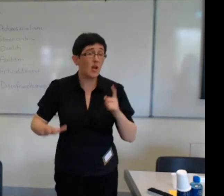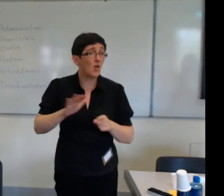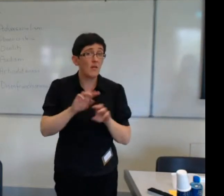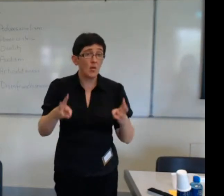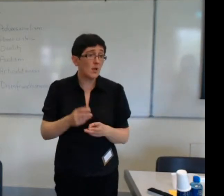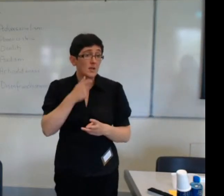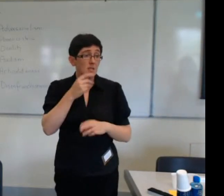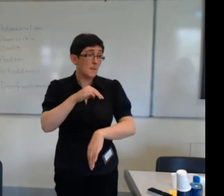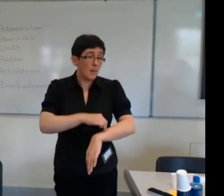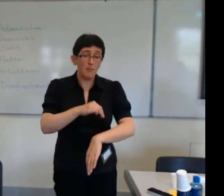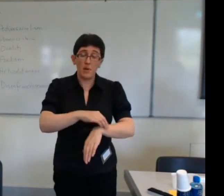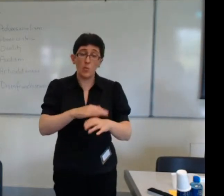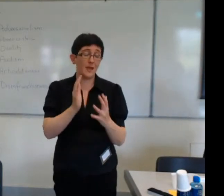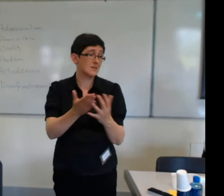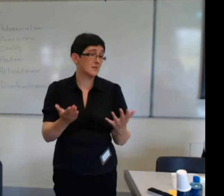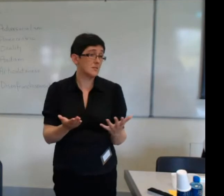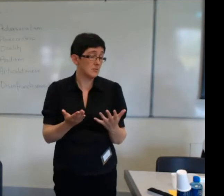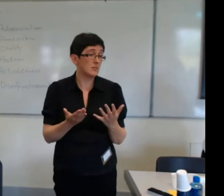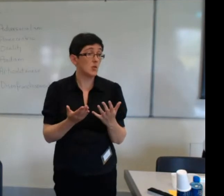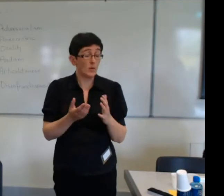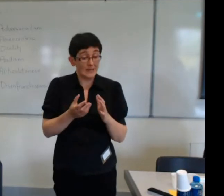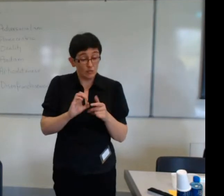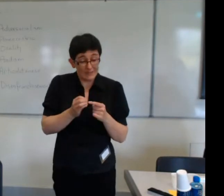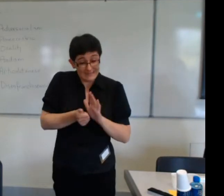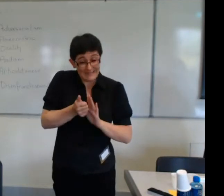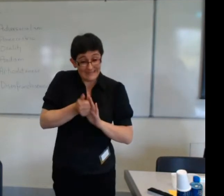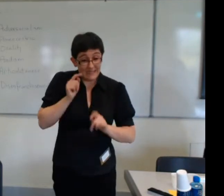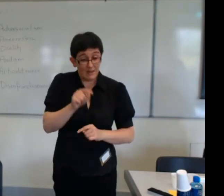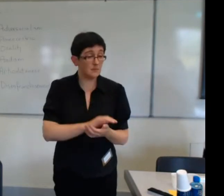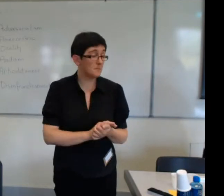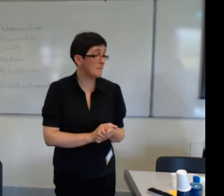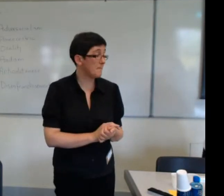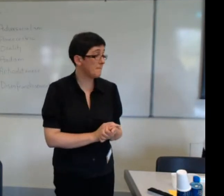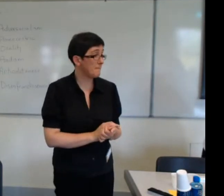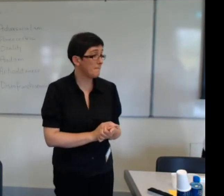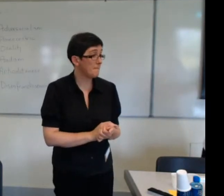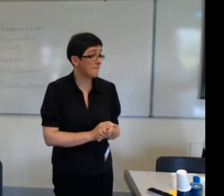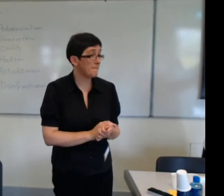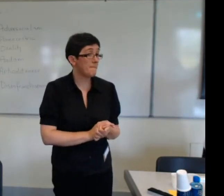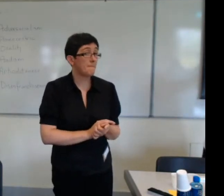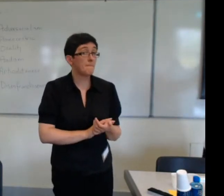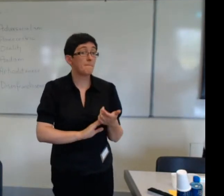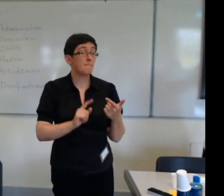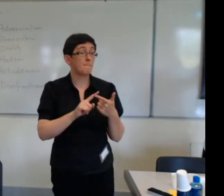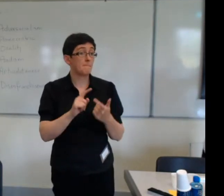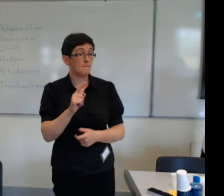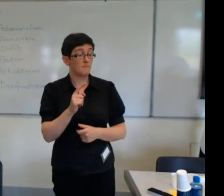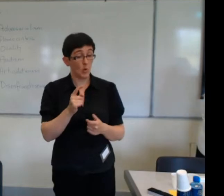are problems around access, and so we're trying to build on that. We're going to develop a course that's in progress at the